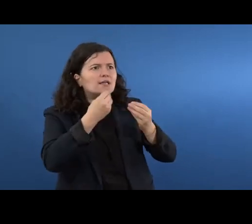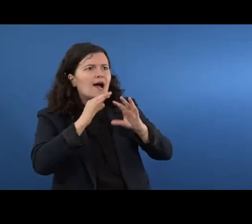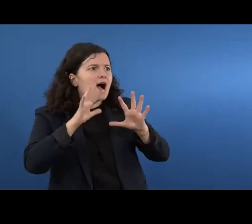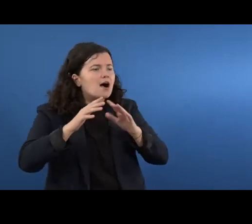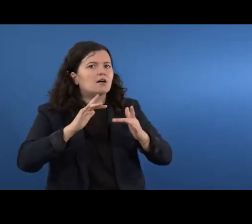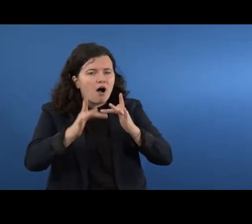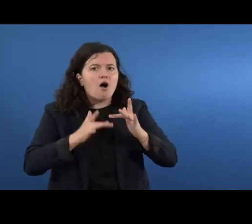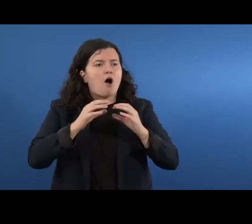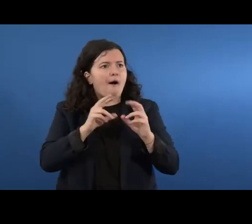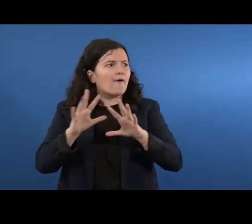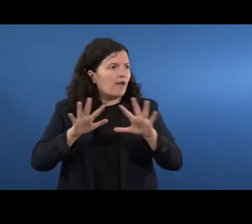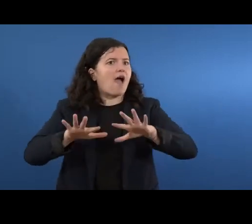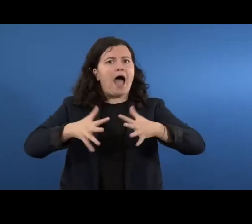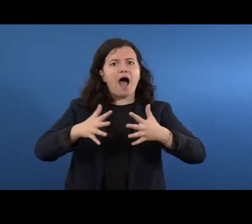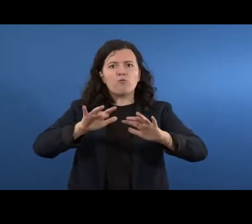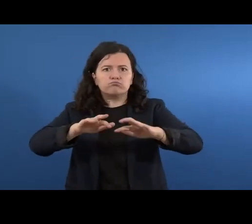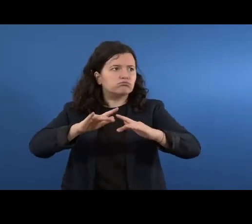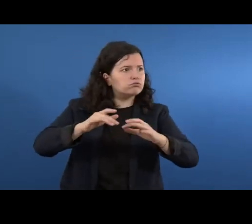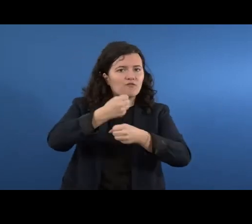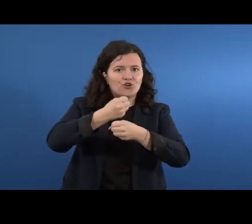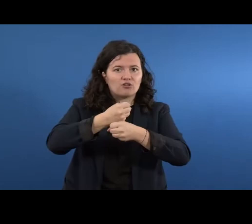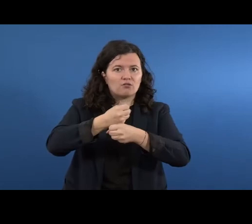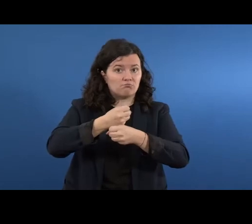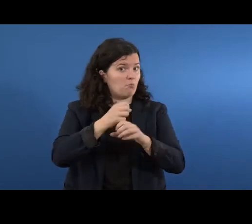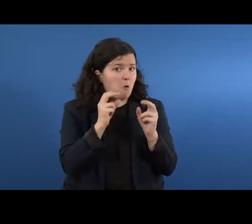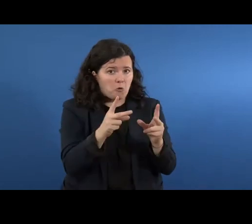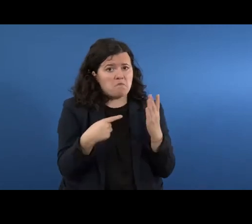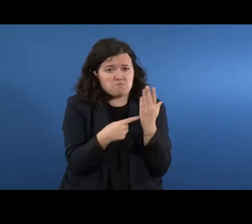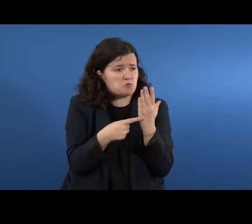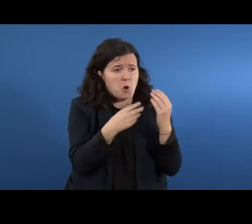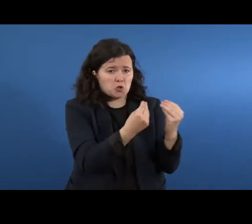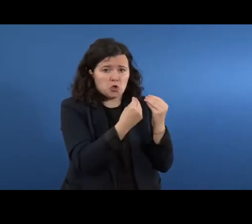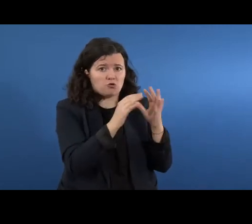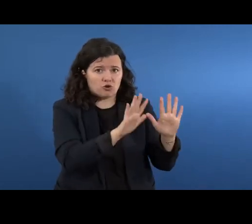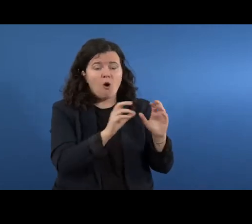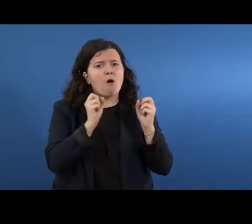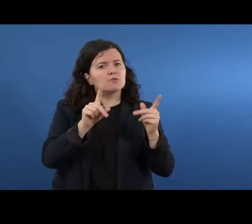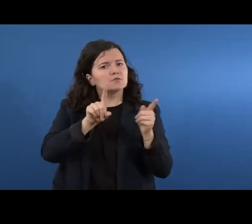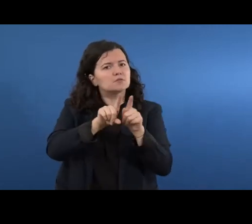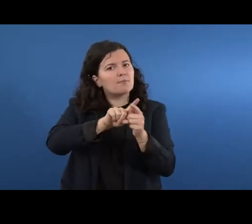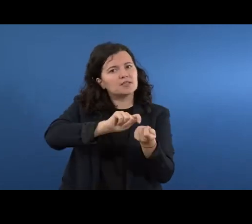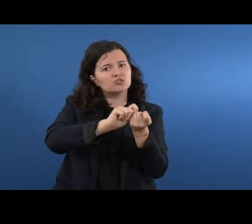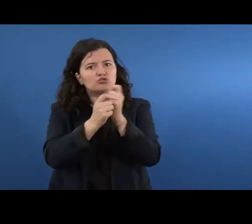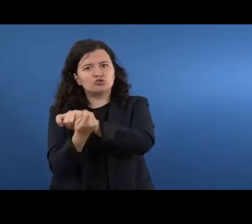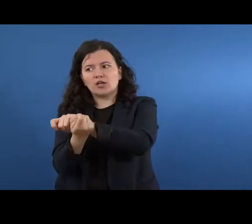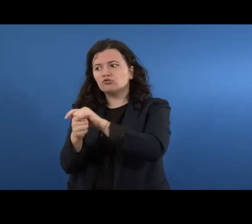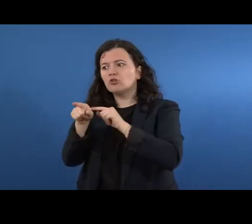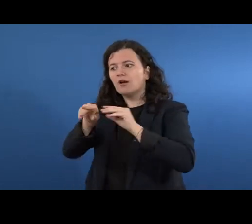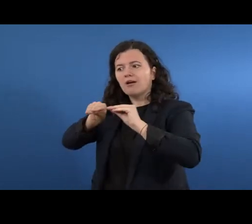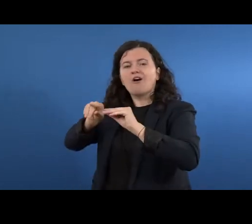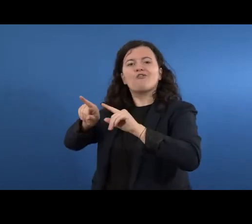support, coaching, people or officials or officers people can talk to